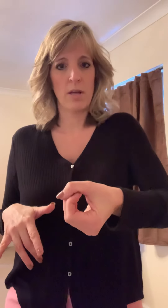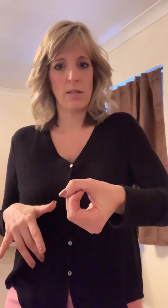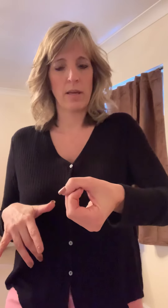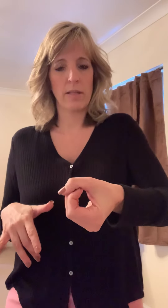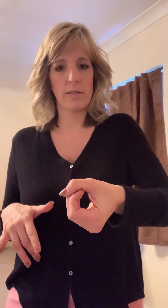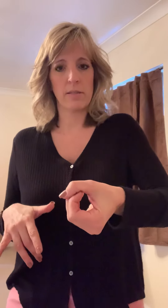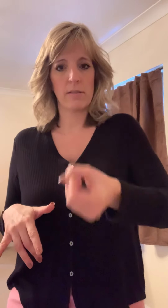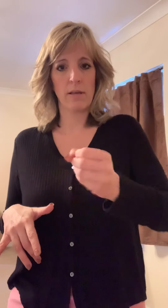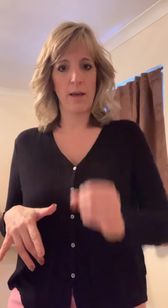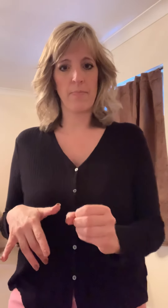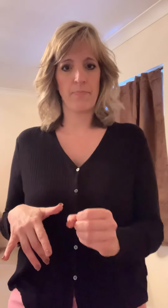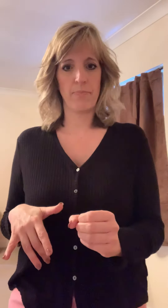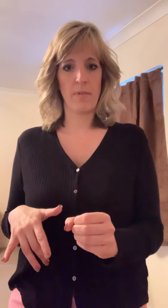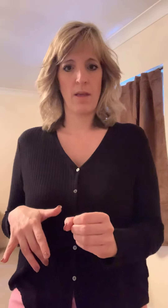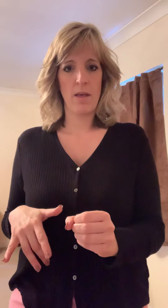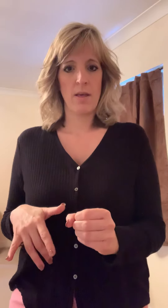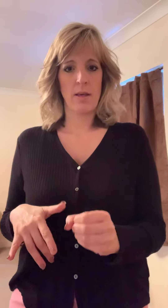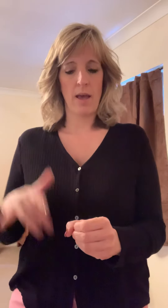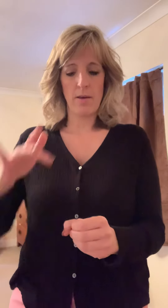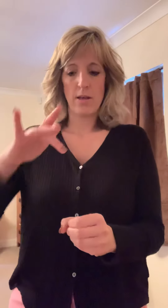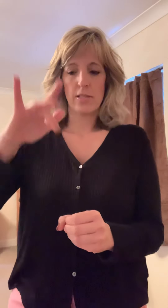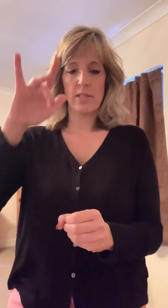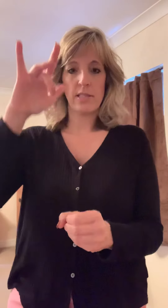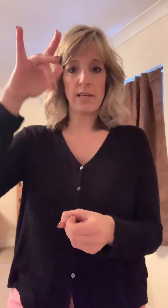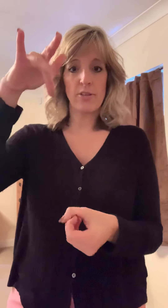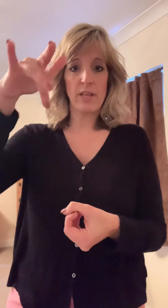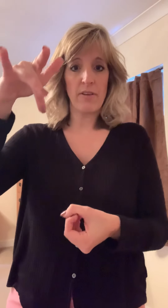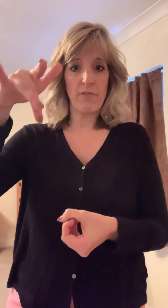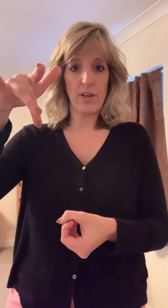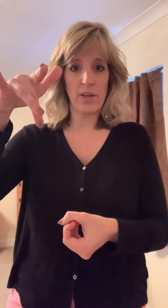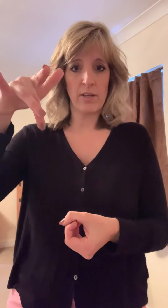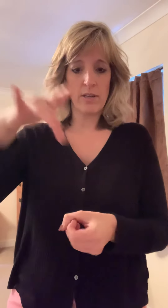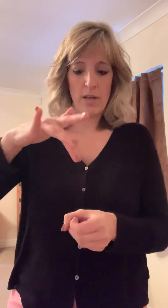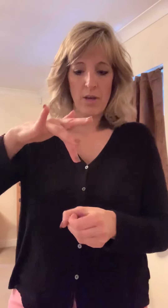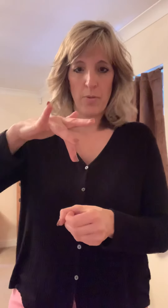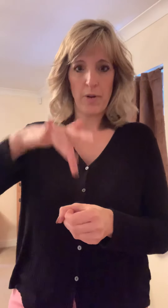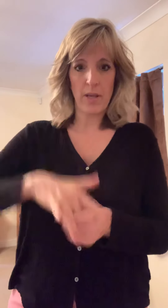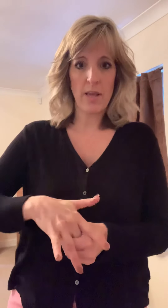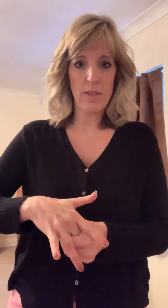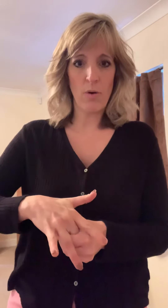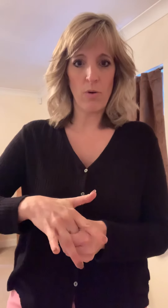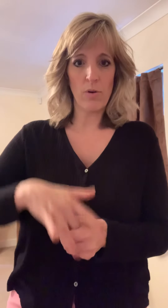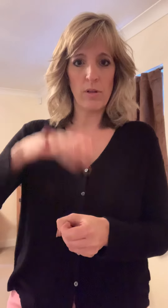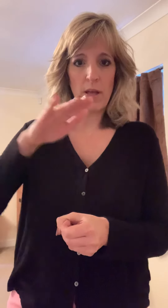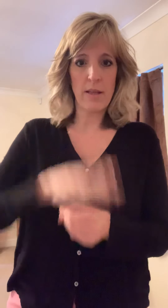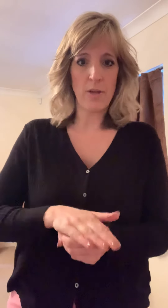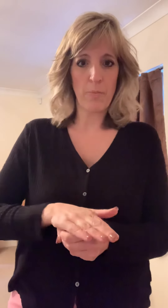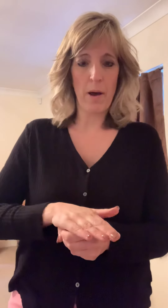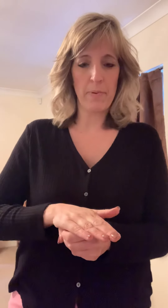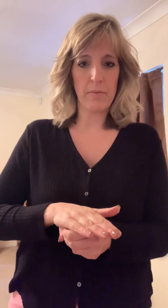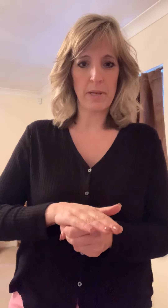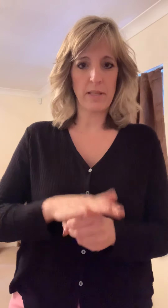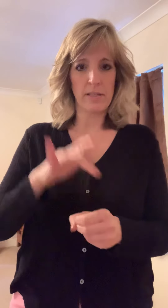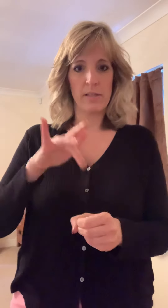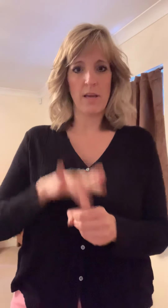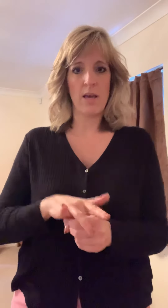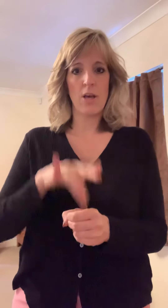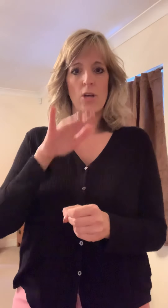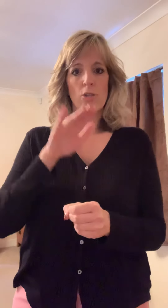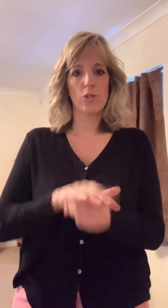like this, okay? Okay, so you take your second finger, you put it in the hole, and then you pop it up like this.